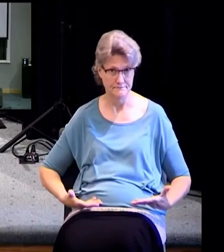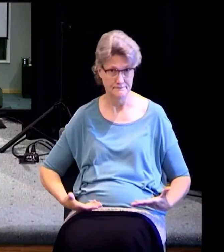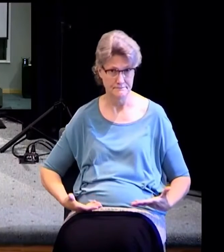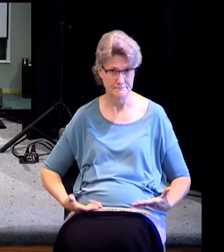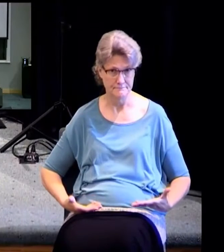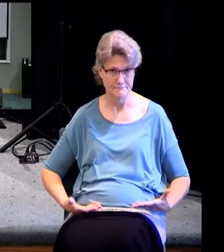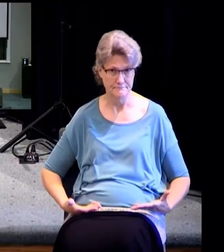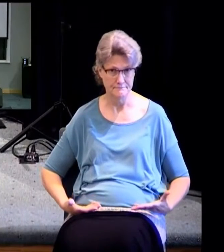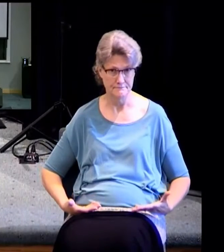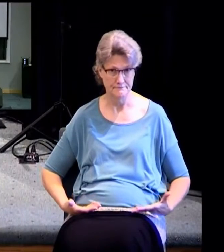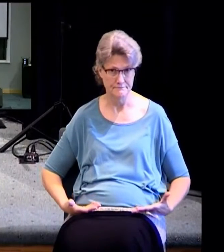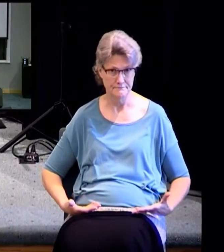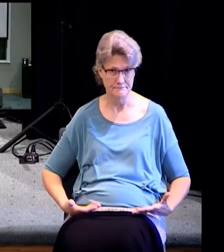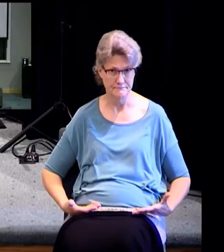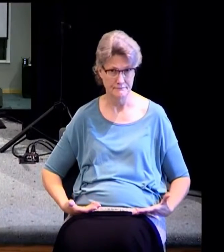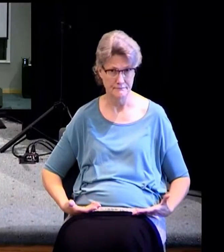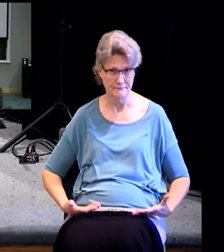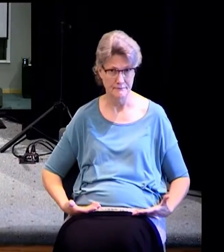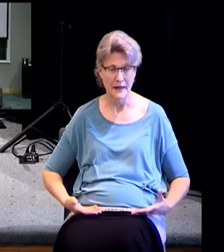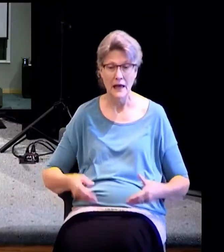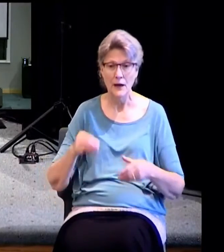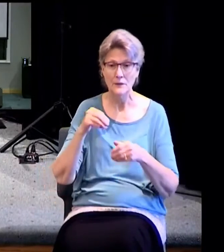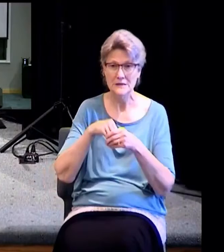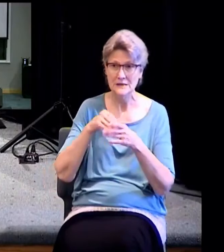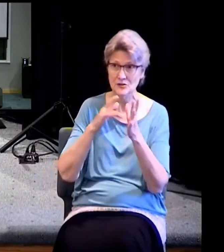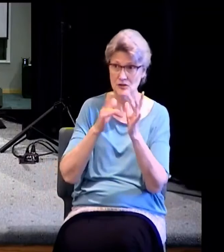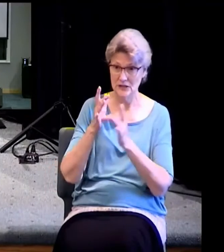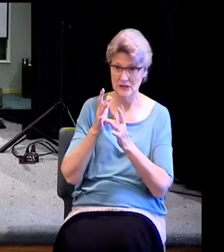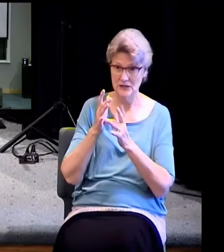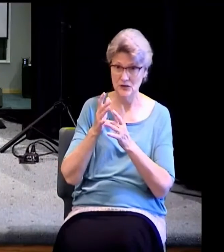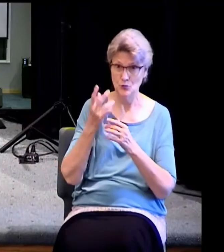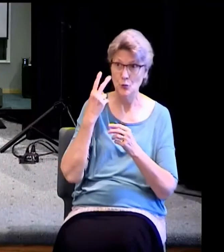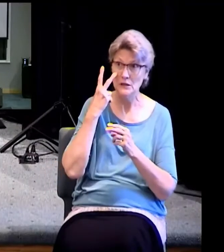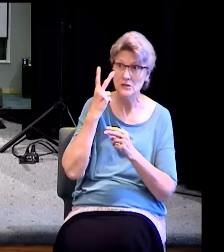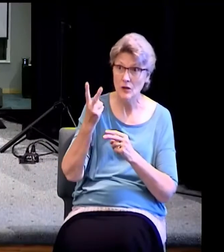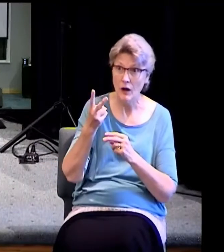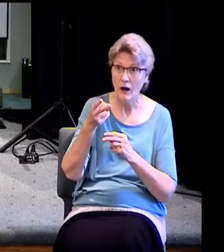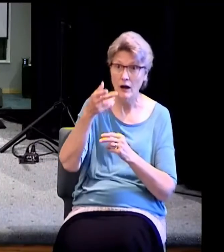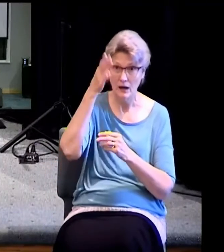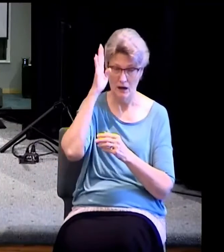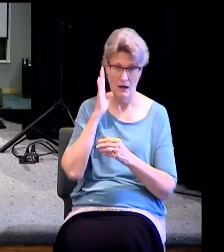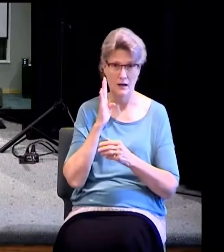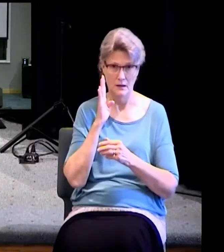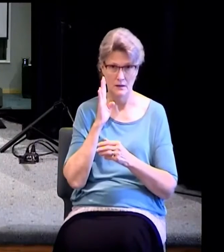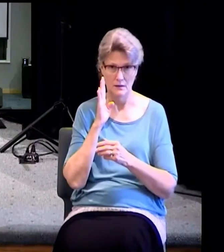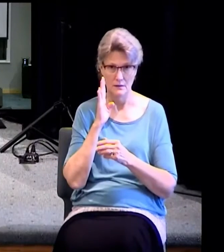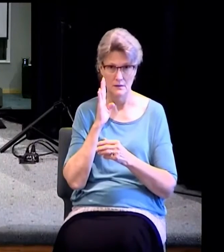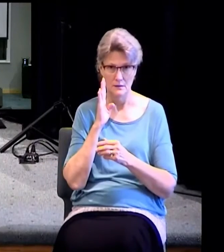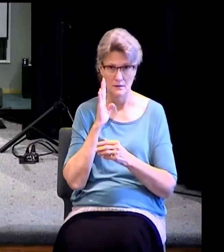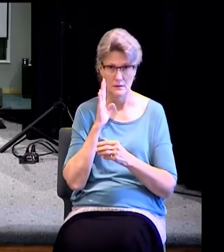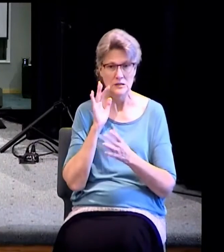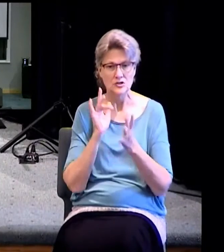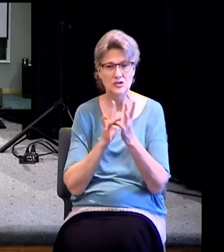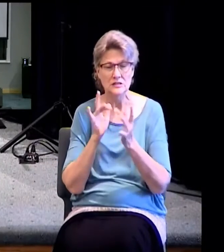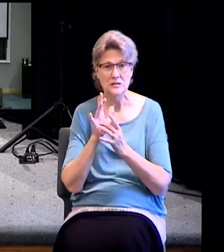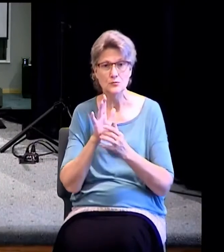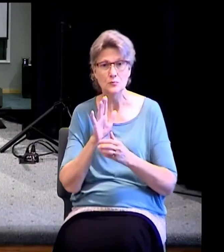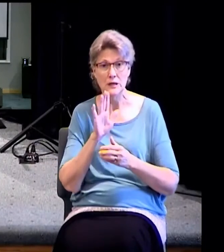And it was in Jesus that we were seeing God face to face.